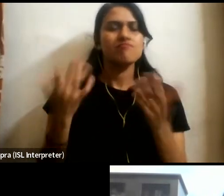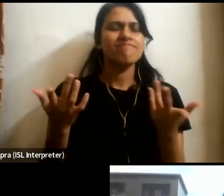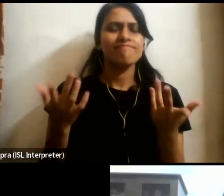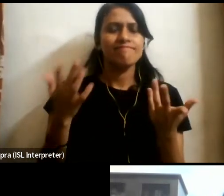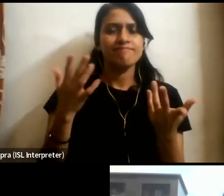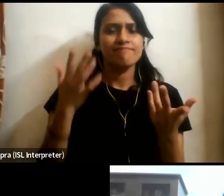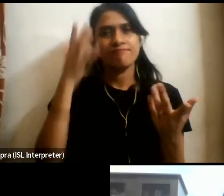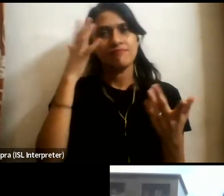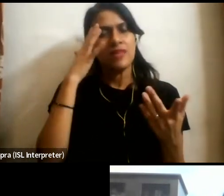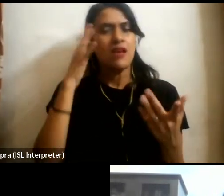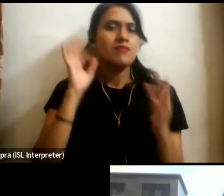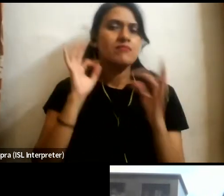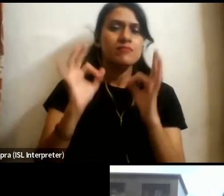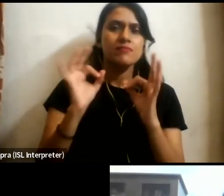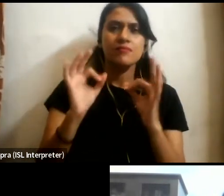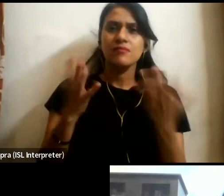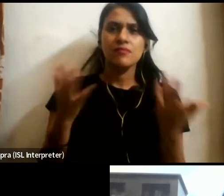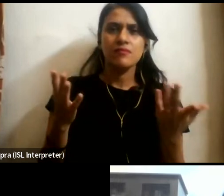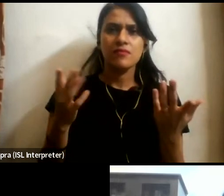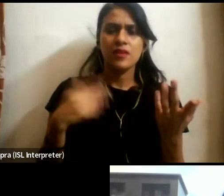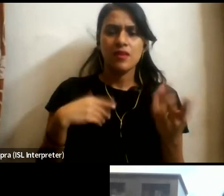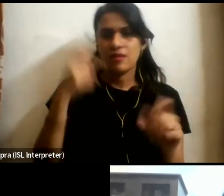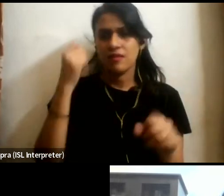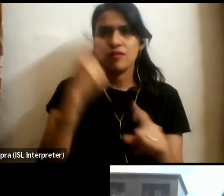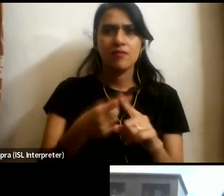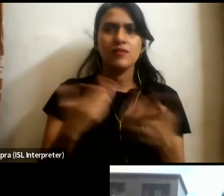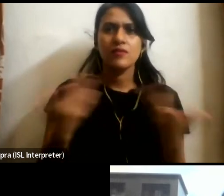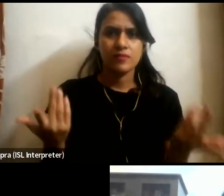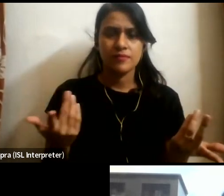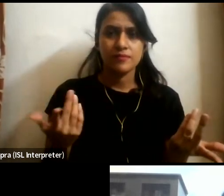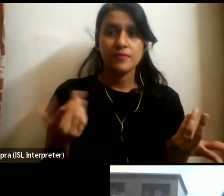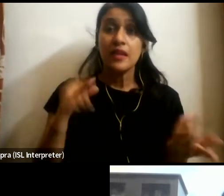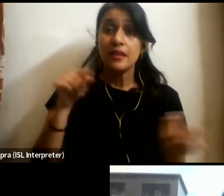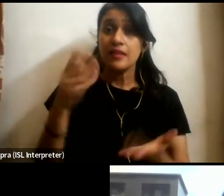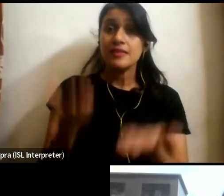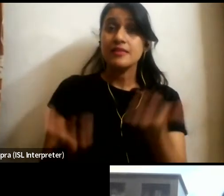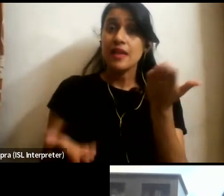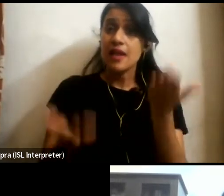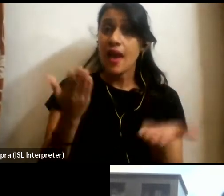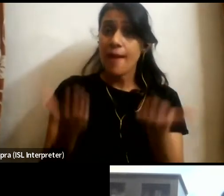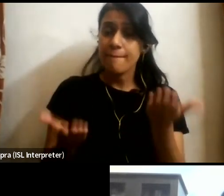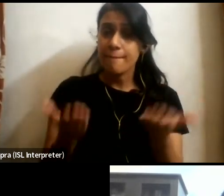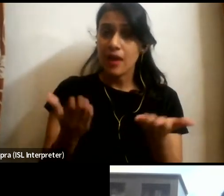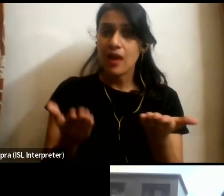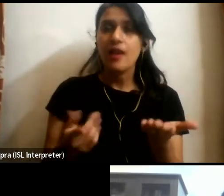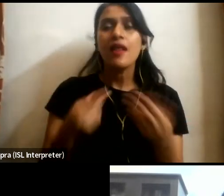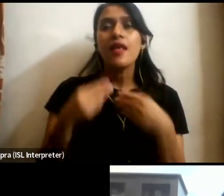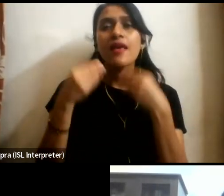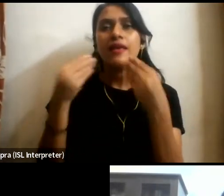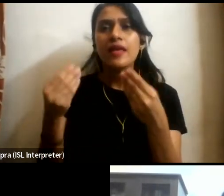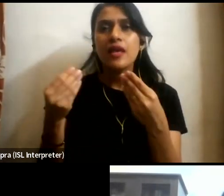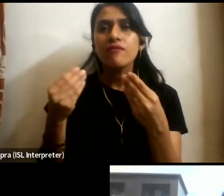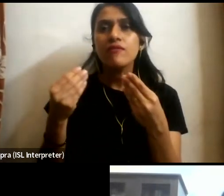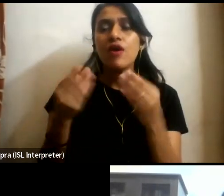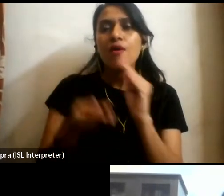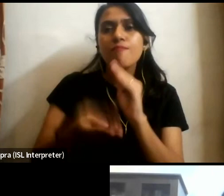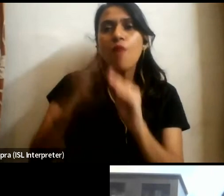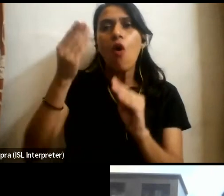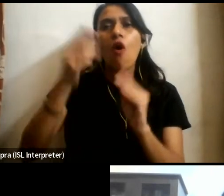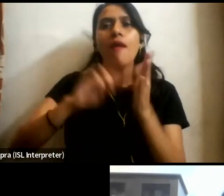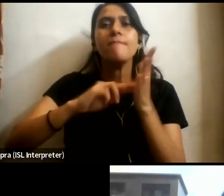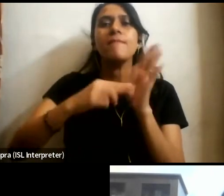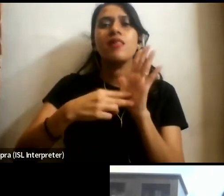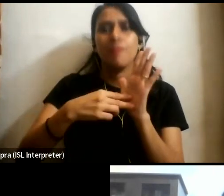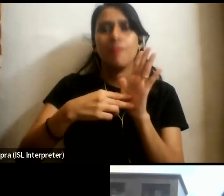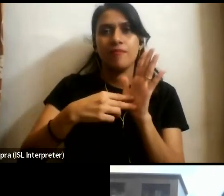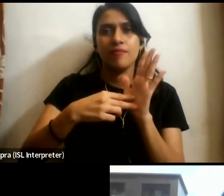think placing it in this kind of a comparative perspective, I think, gives us a greater sense of where this